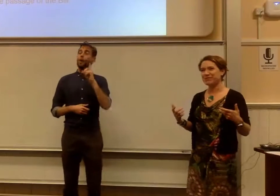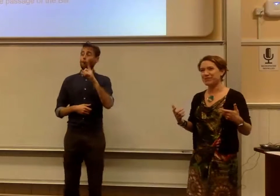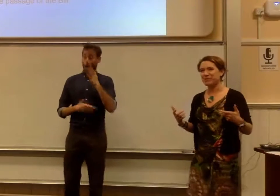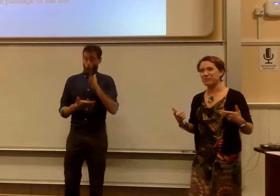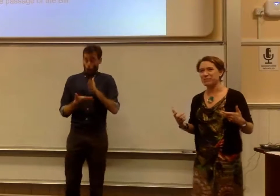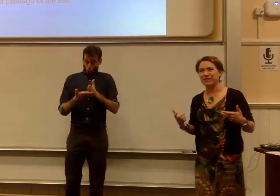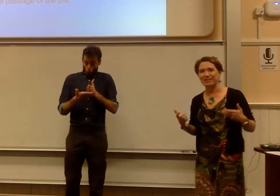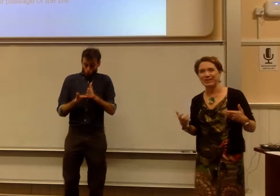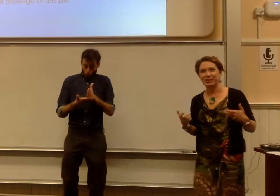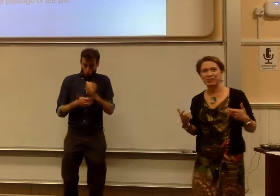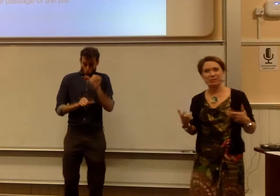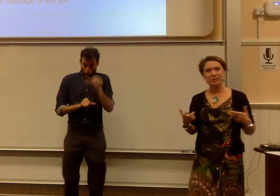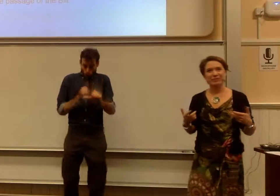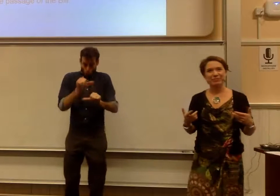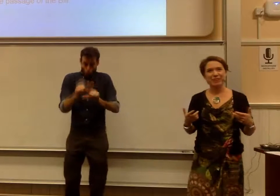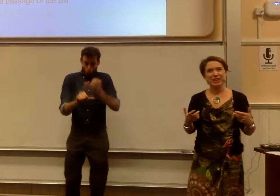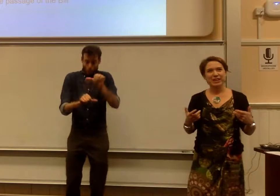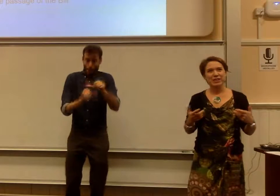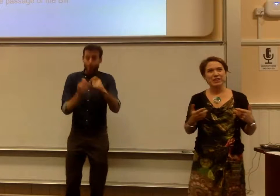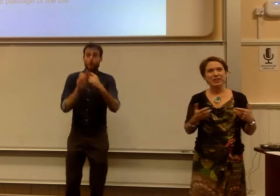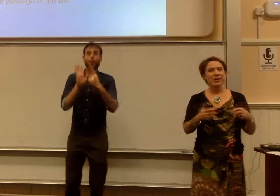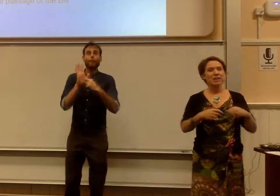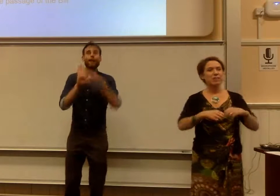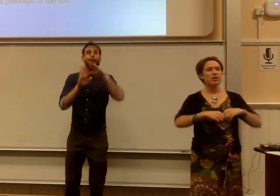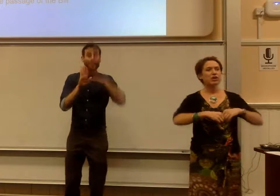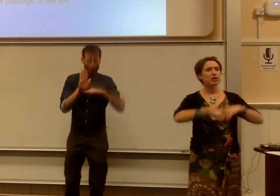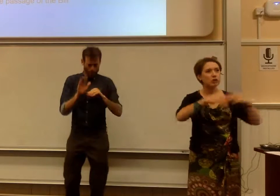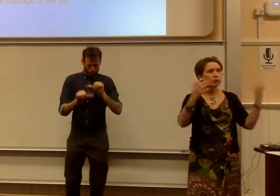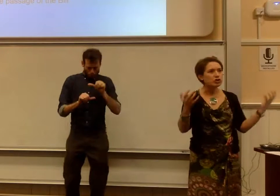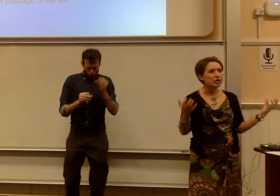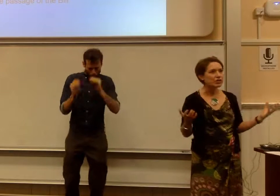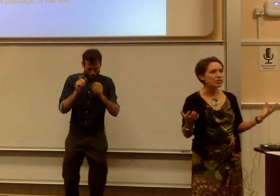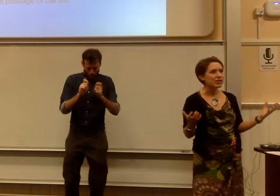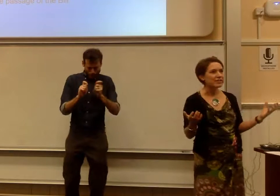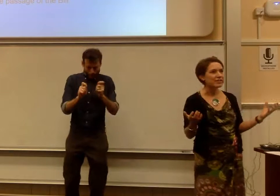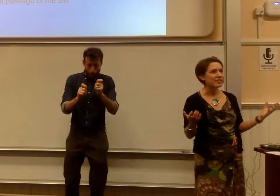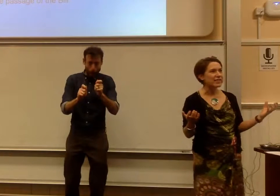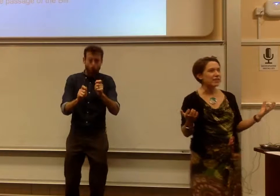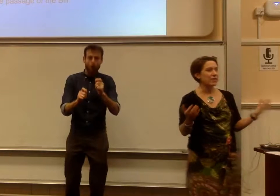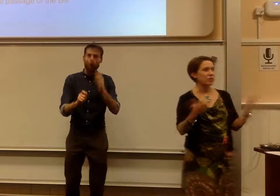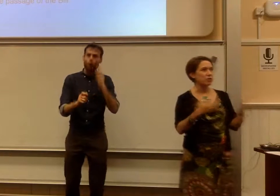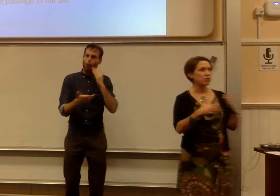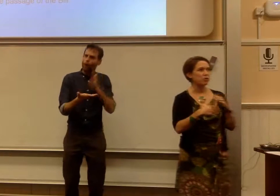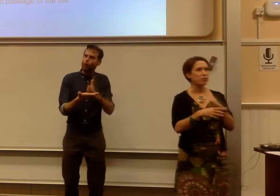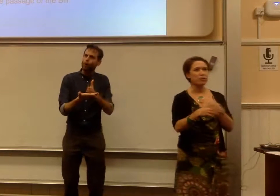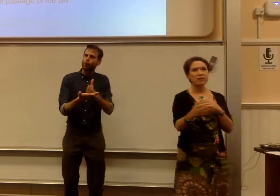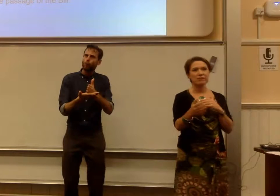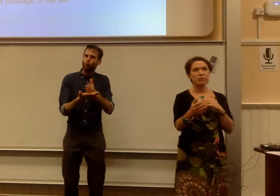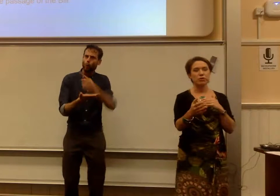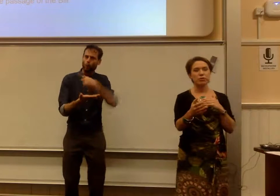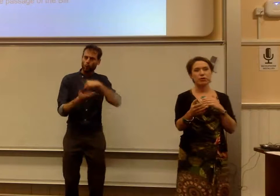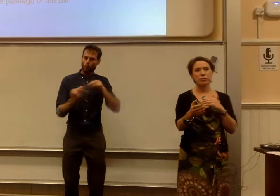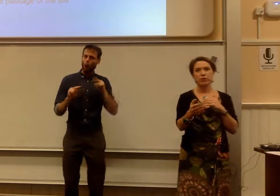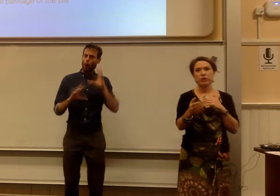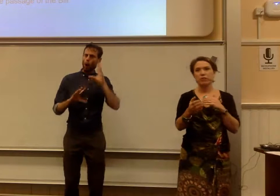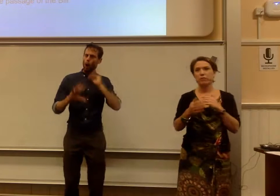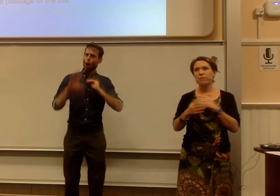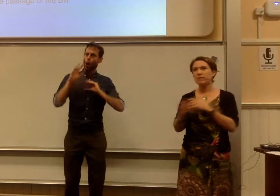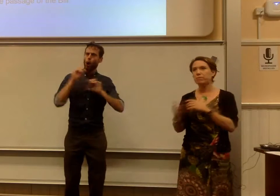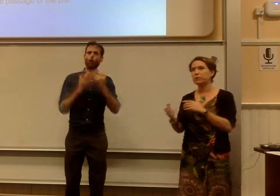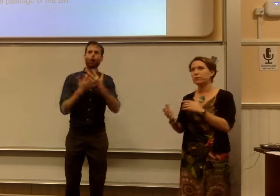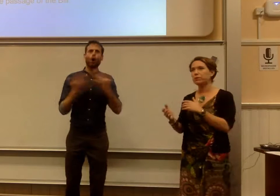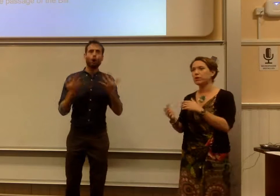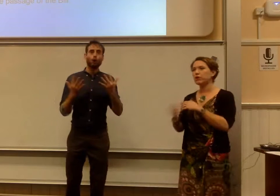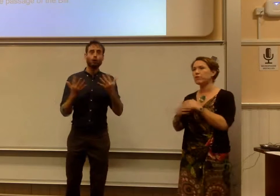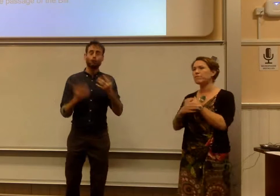something from the BSL bill. The huge interest that there was through the Facebook group from